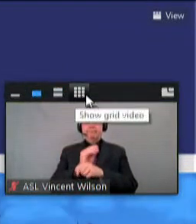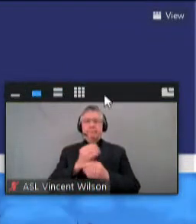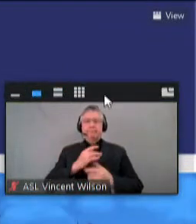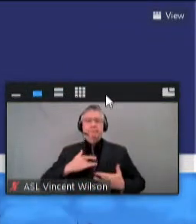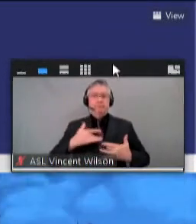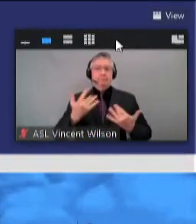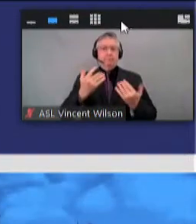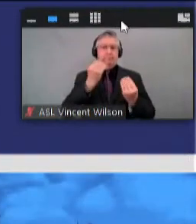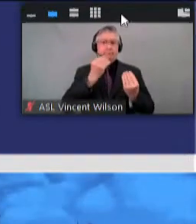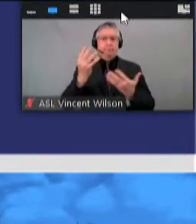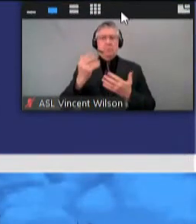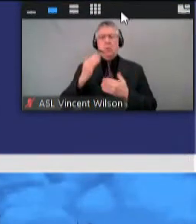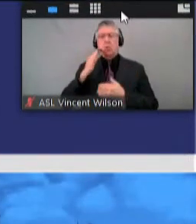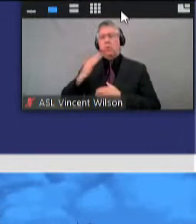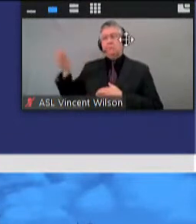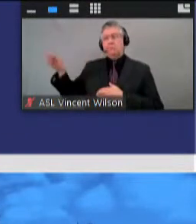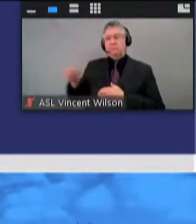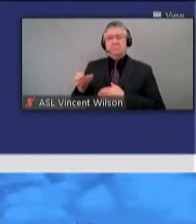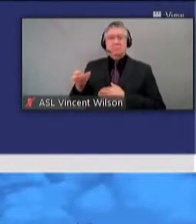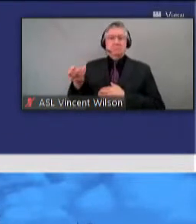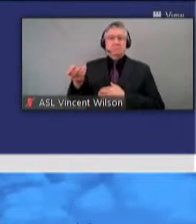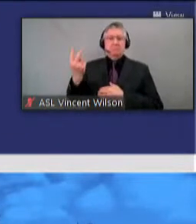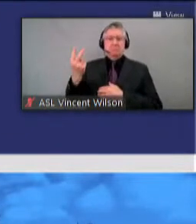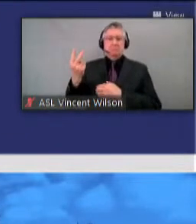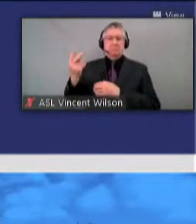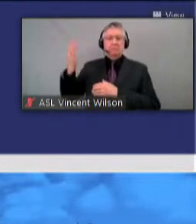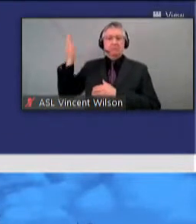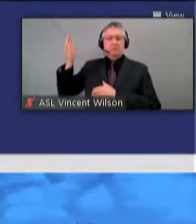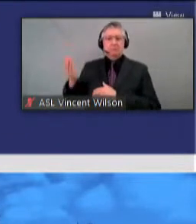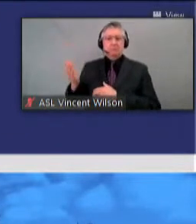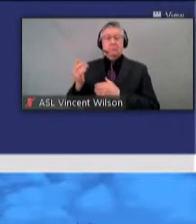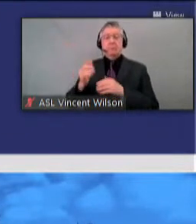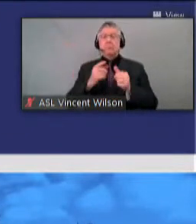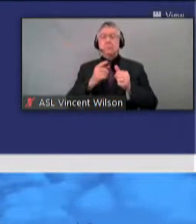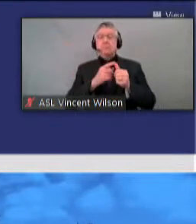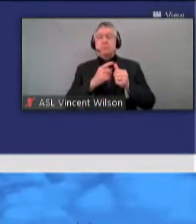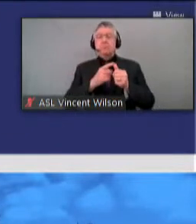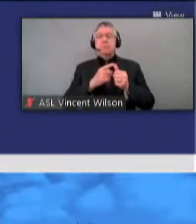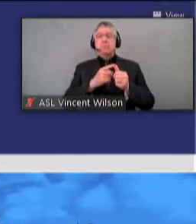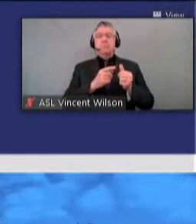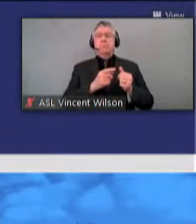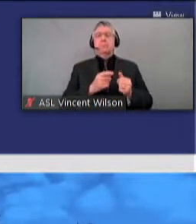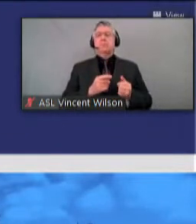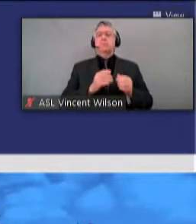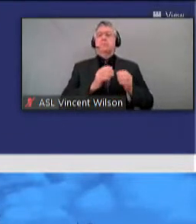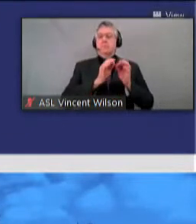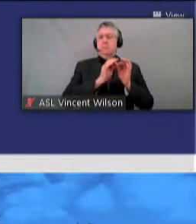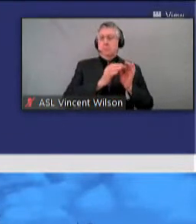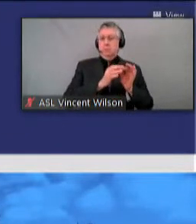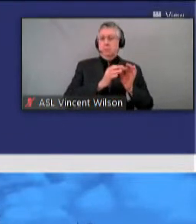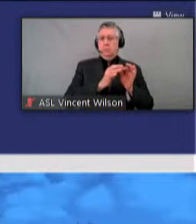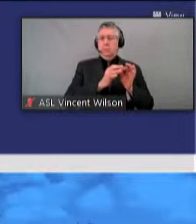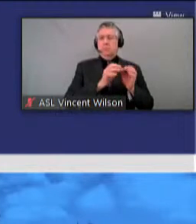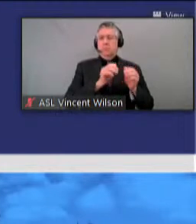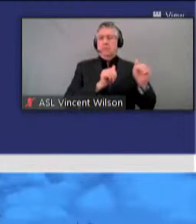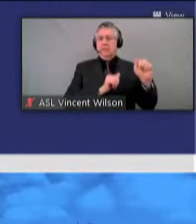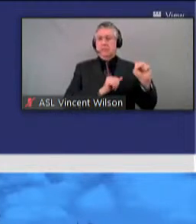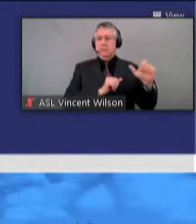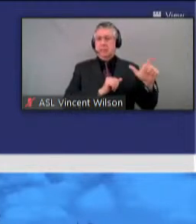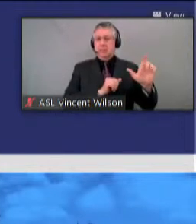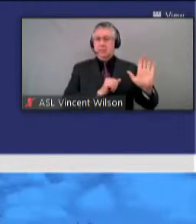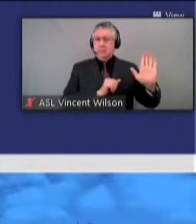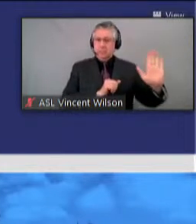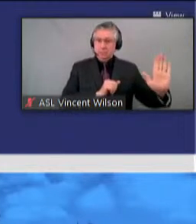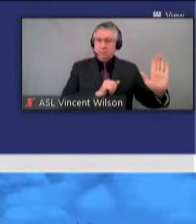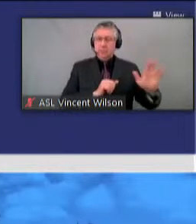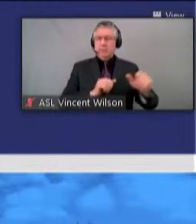of presenters this morning. A couple of notes here before we get started. We do have two interpretation channels, one for American Sign Language and